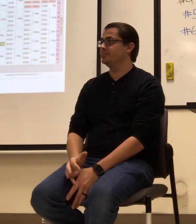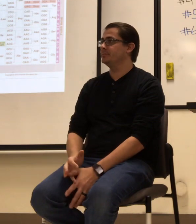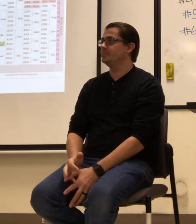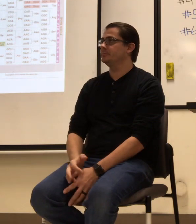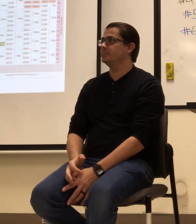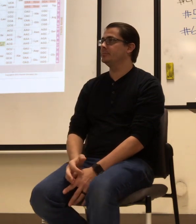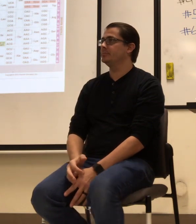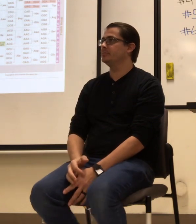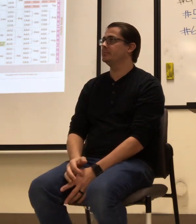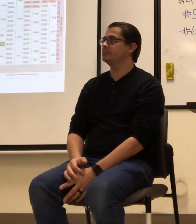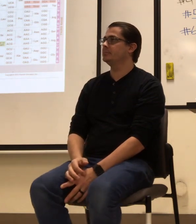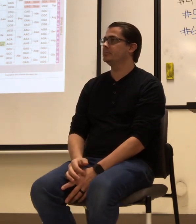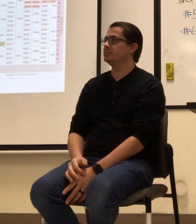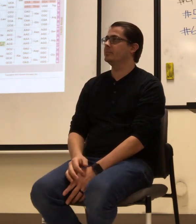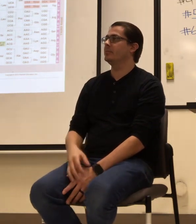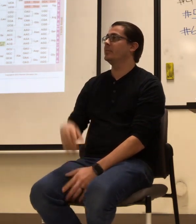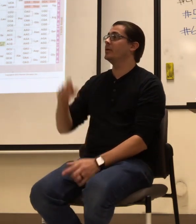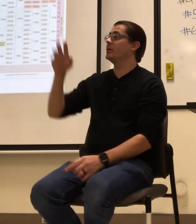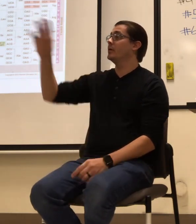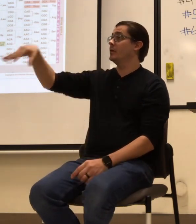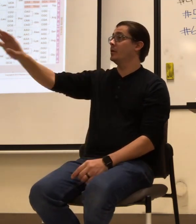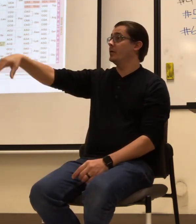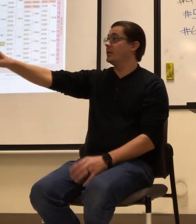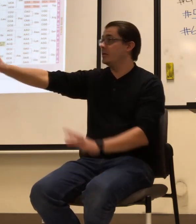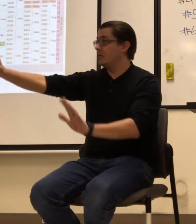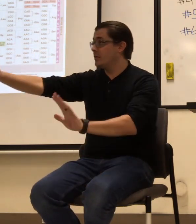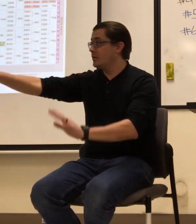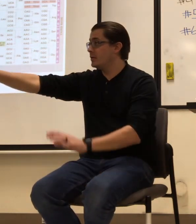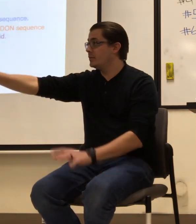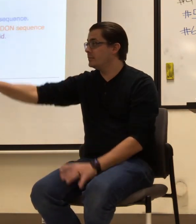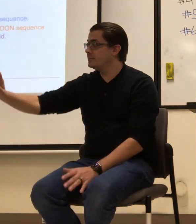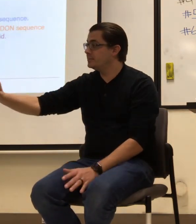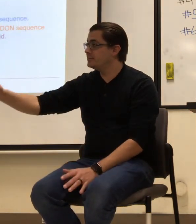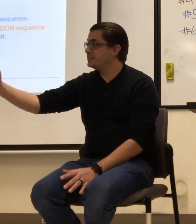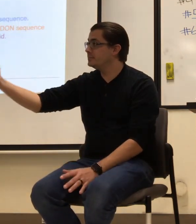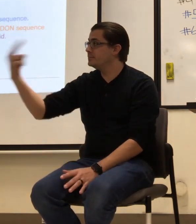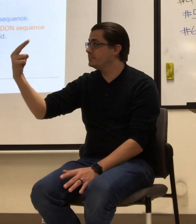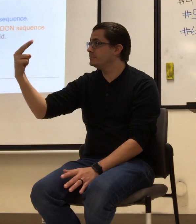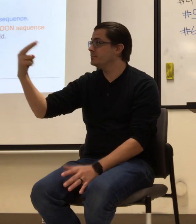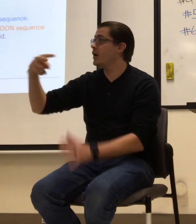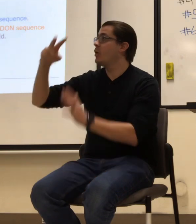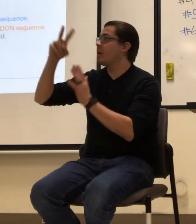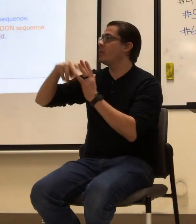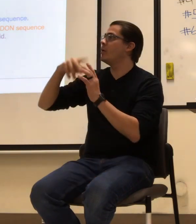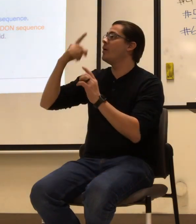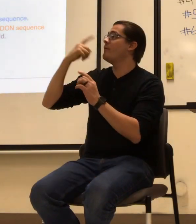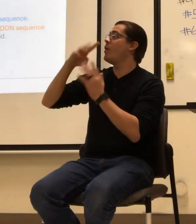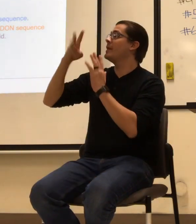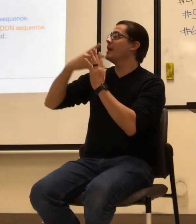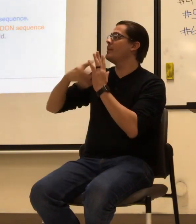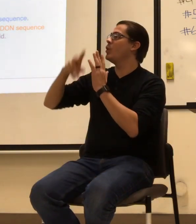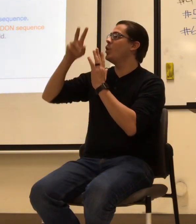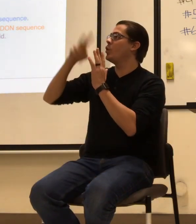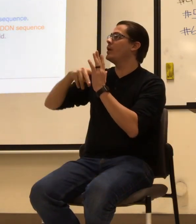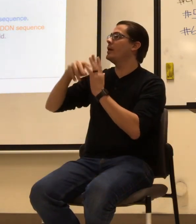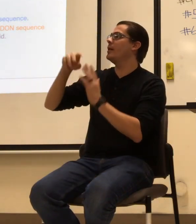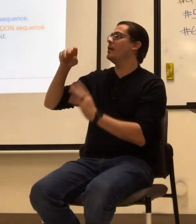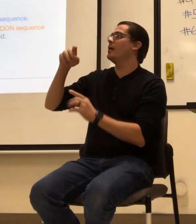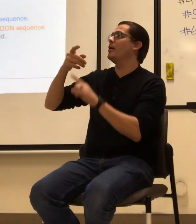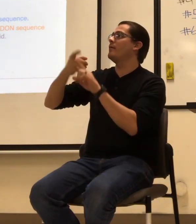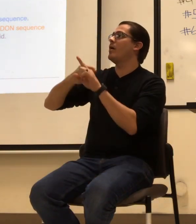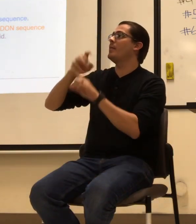Just remember, read the table from the mRNA. You'll be okay. The details of what